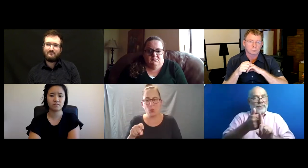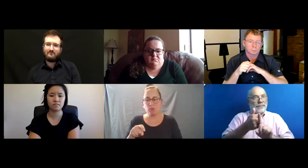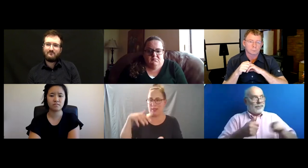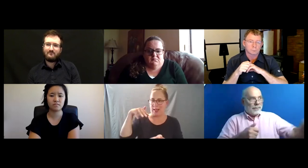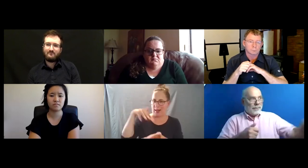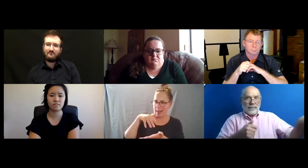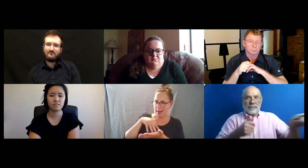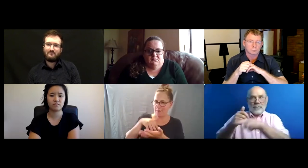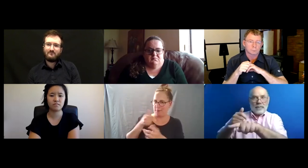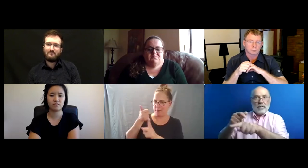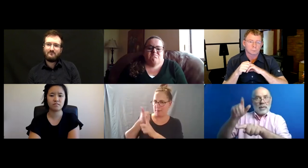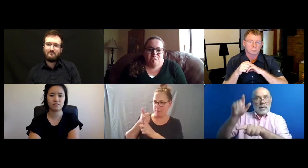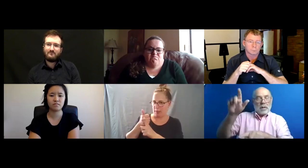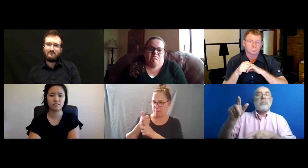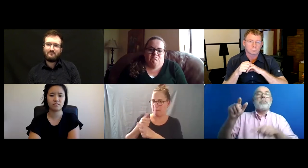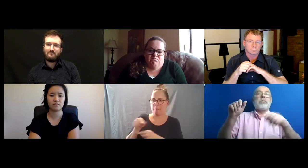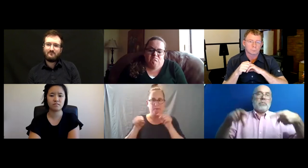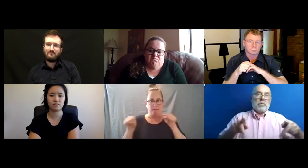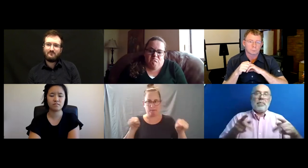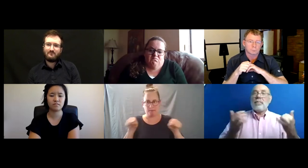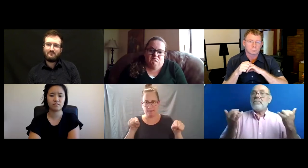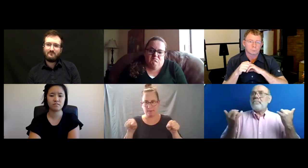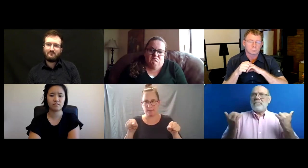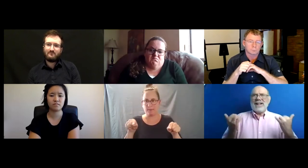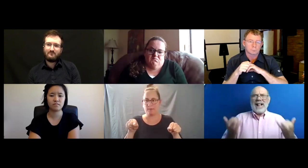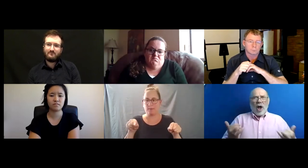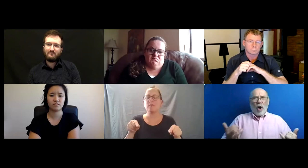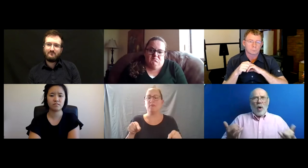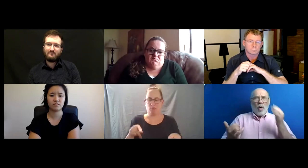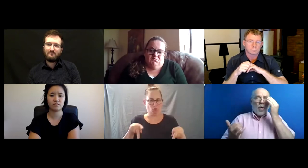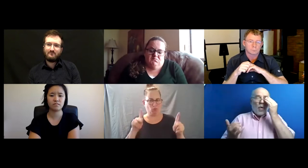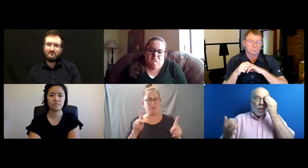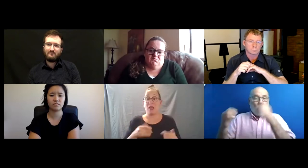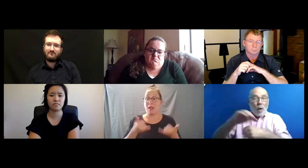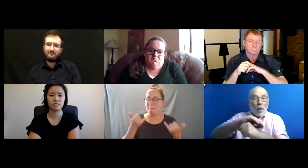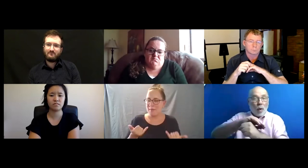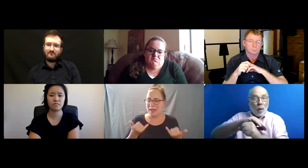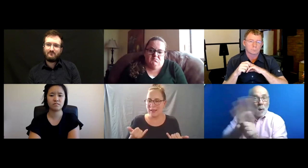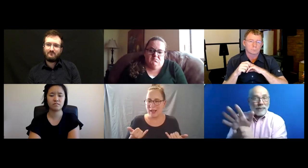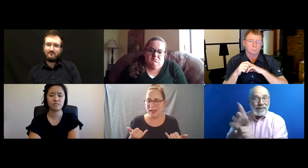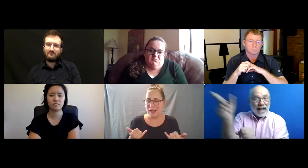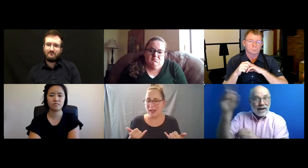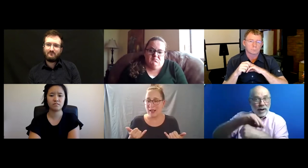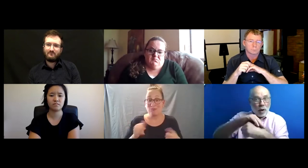again, you have to be a student registered in those institutions in order to access those programs.